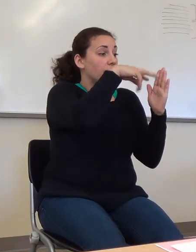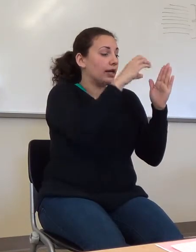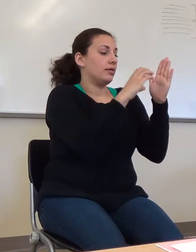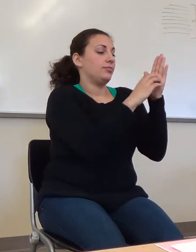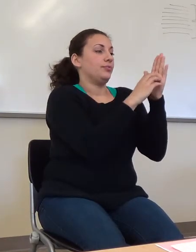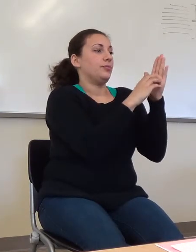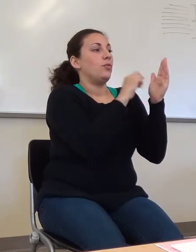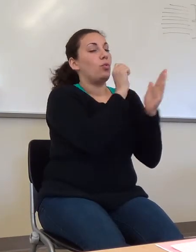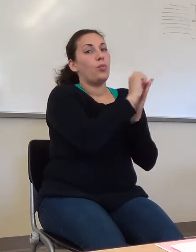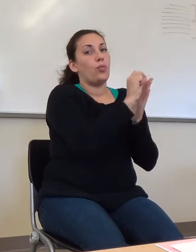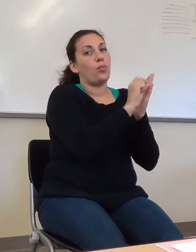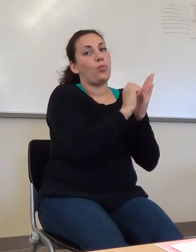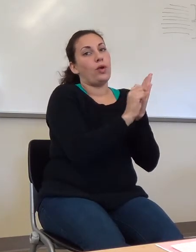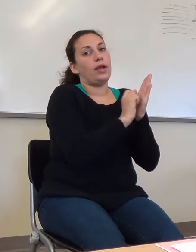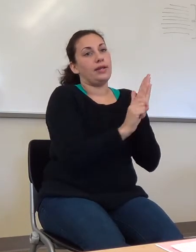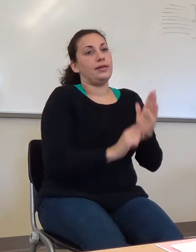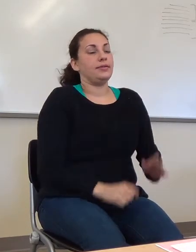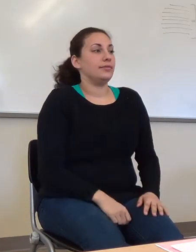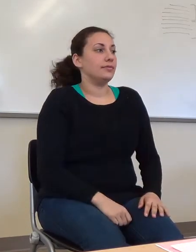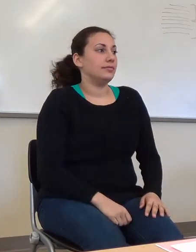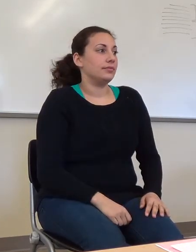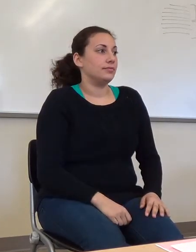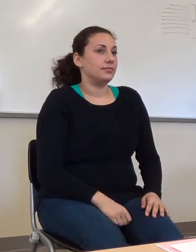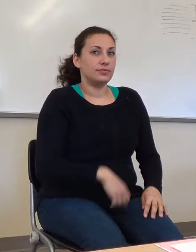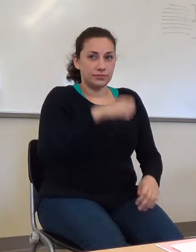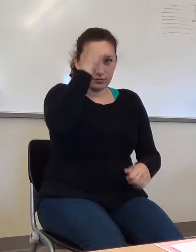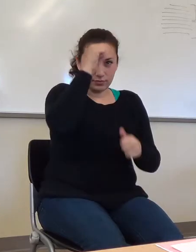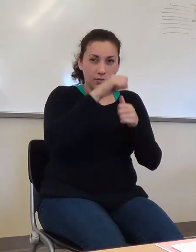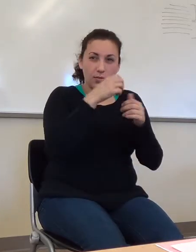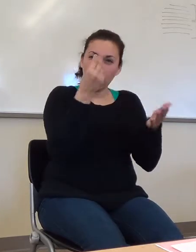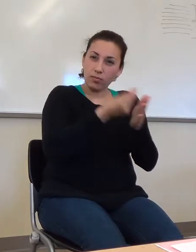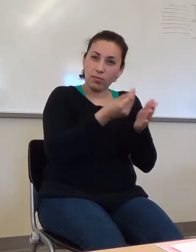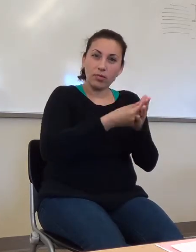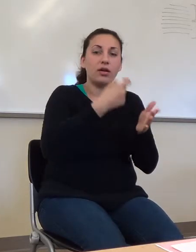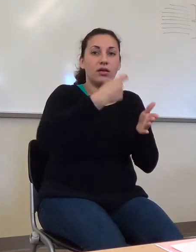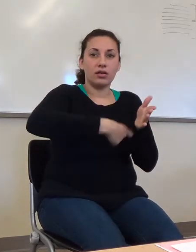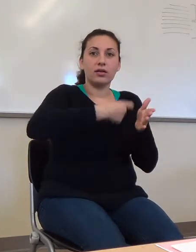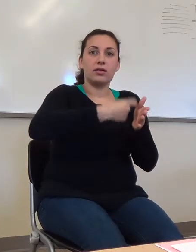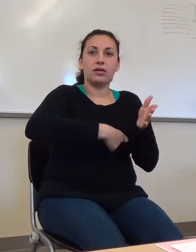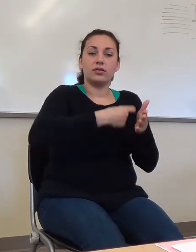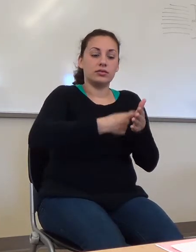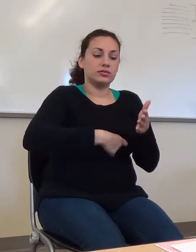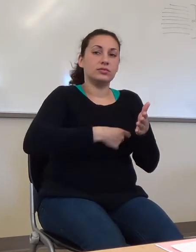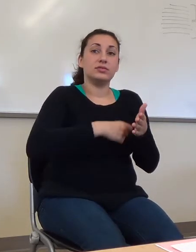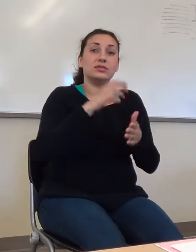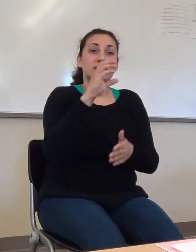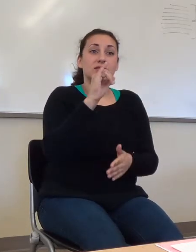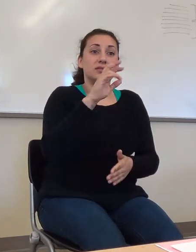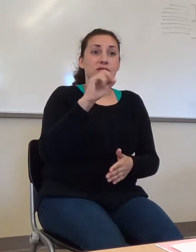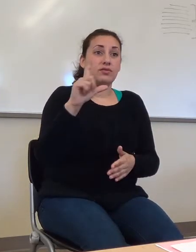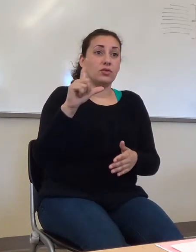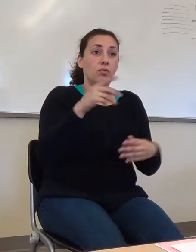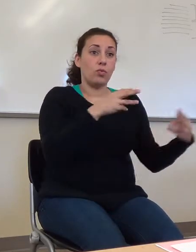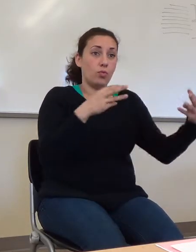and the writing vocabularies. The money that it cost, the money that the Civil War